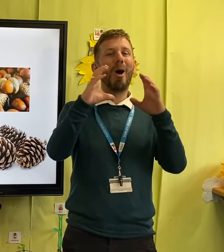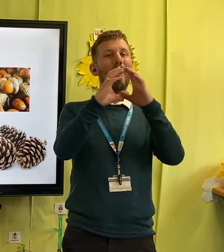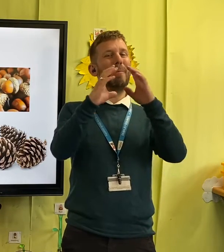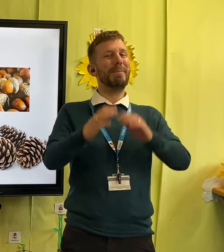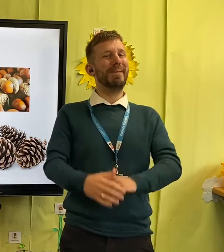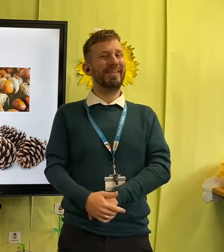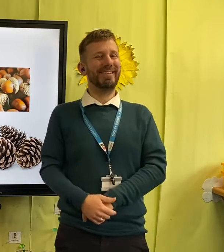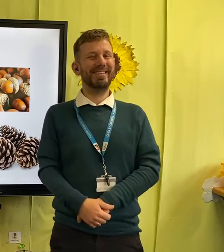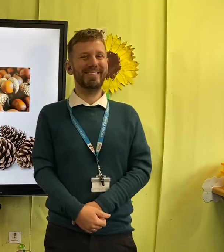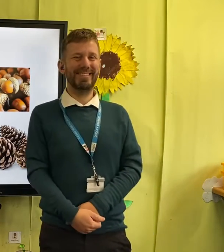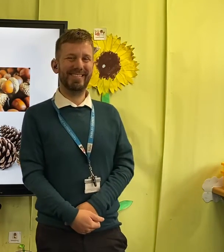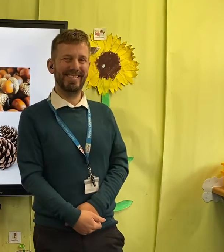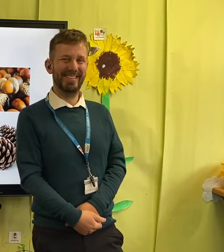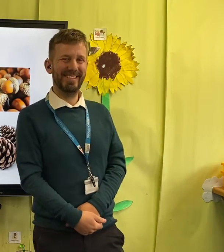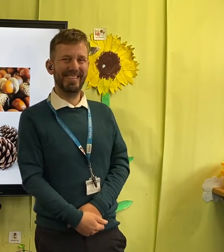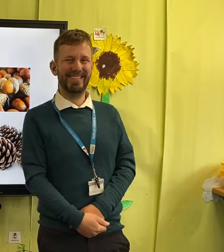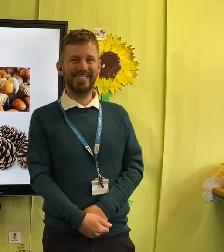And you could also see pine cones.